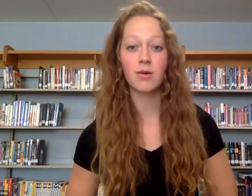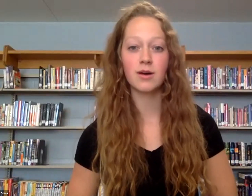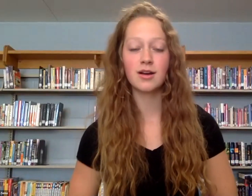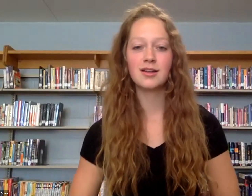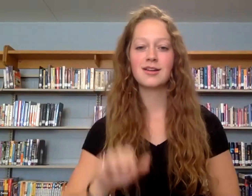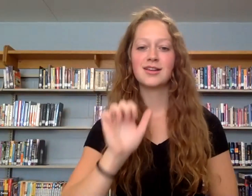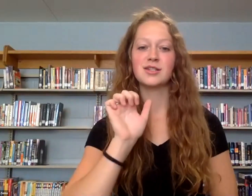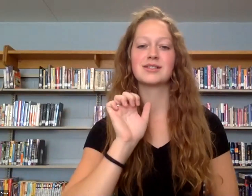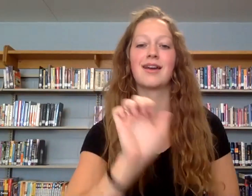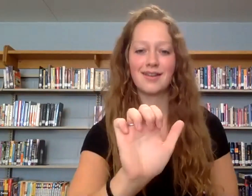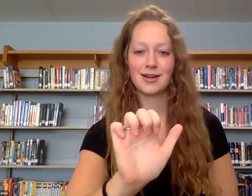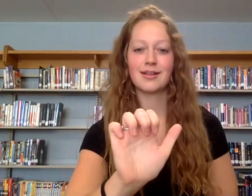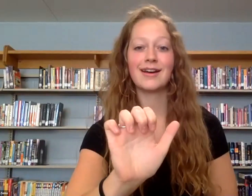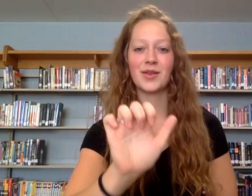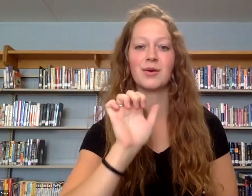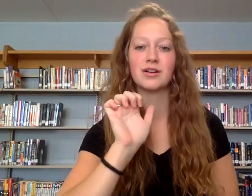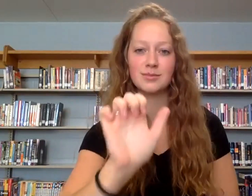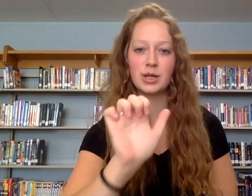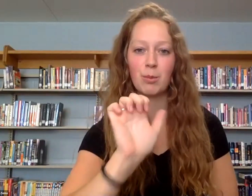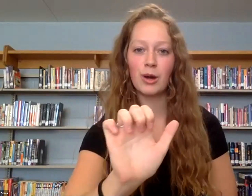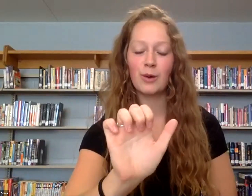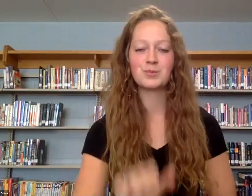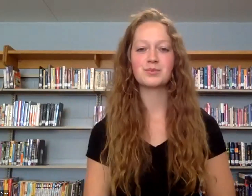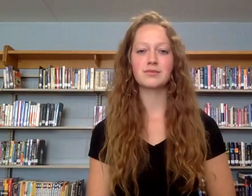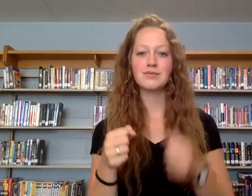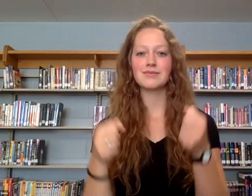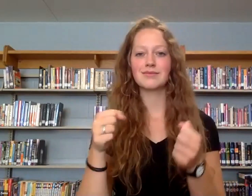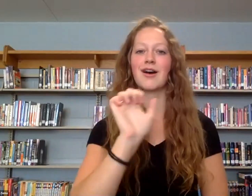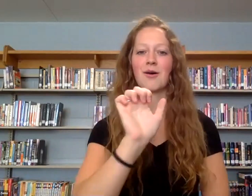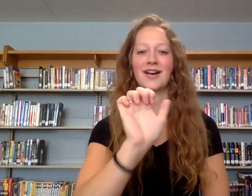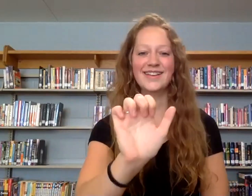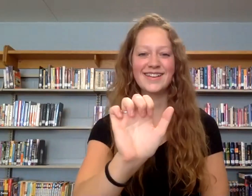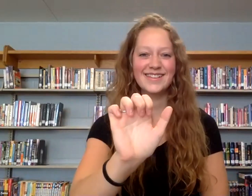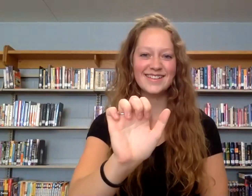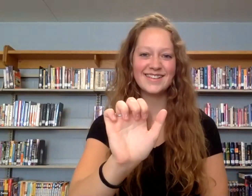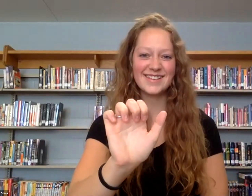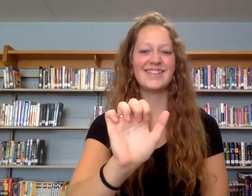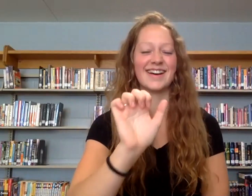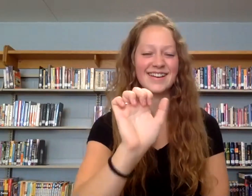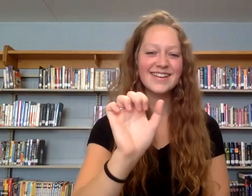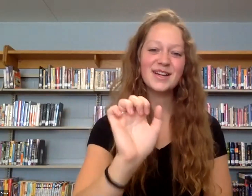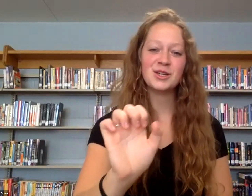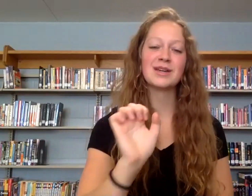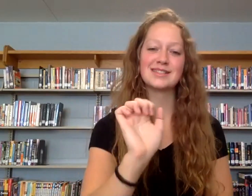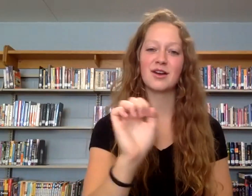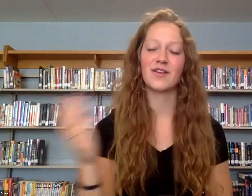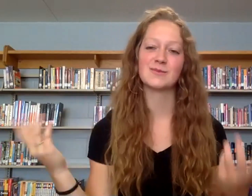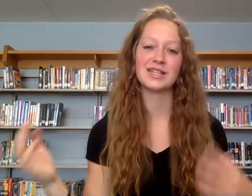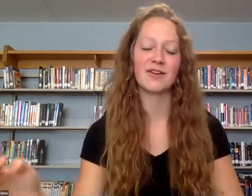horn. So you just like, you're laying on the horn. Beep, beep. Horn. You can make sound effects, but deaf